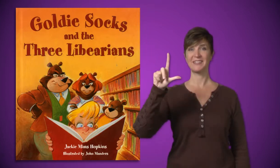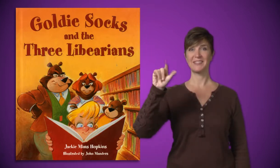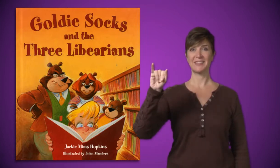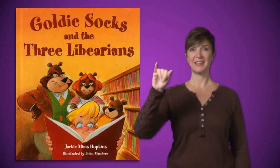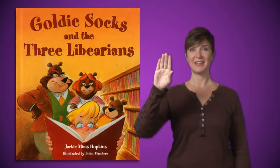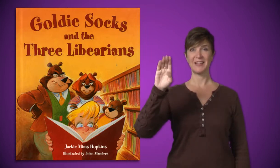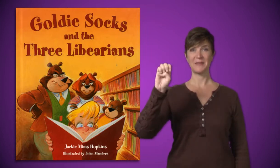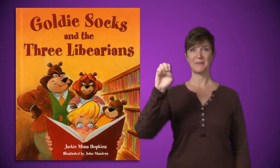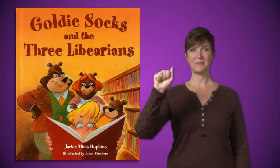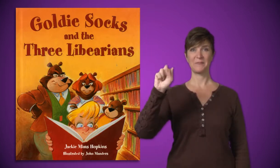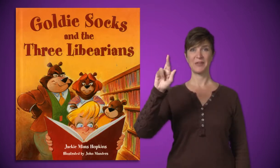and the Three